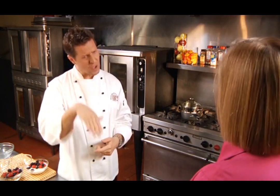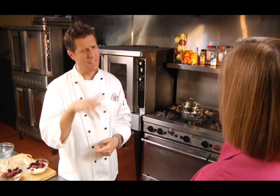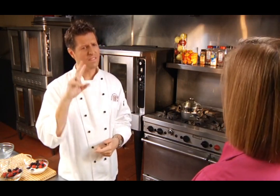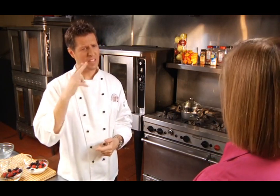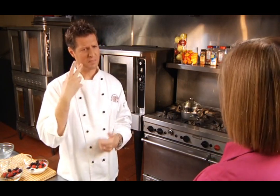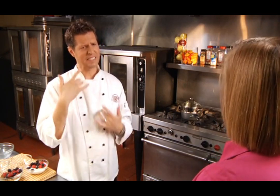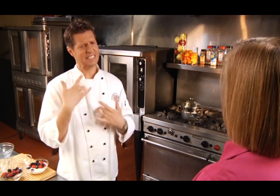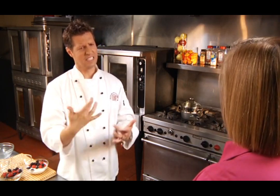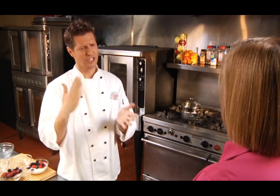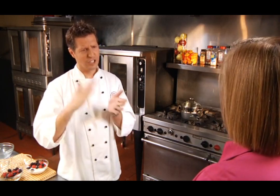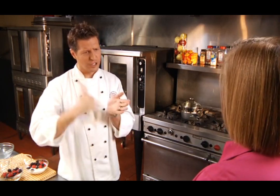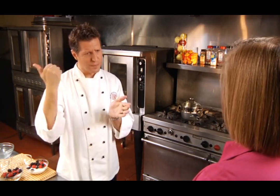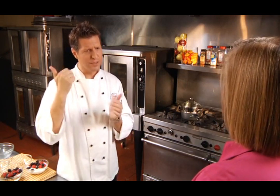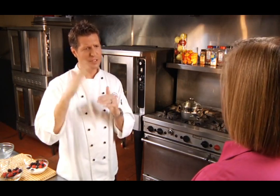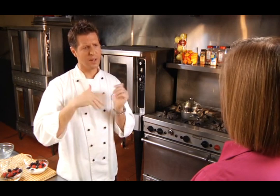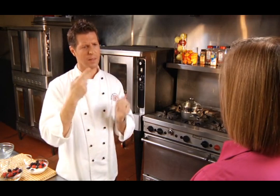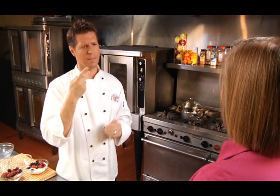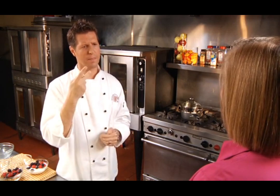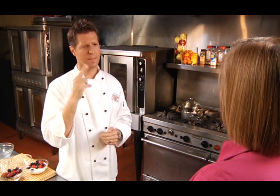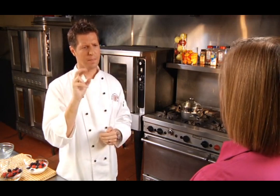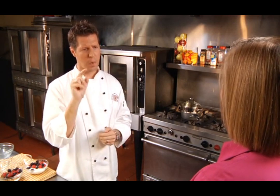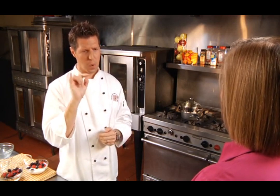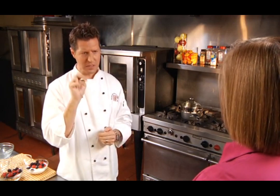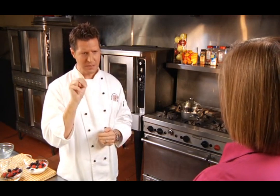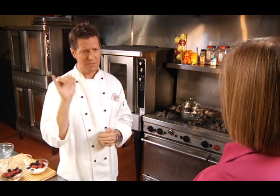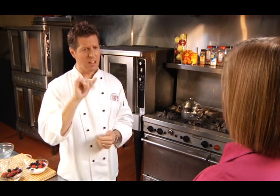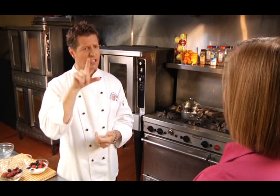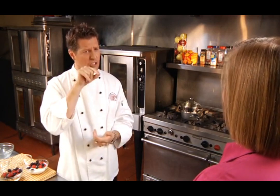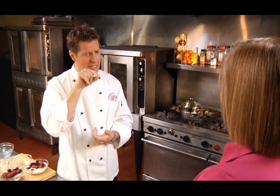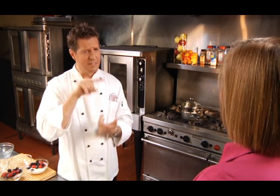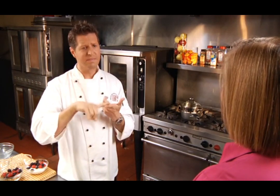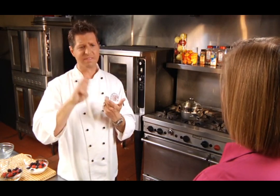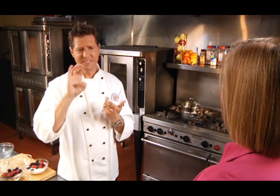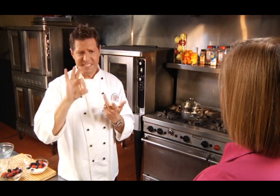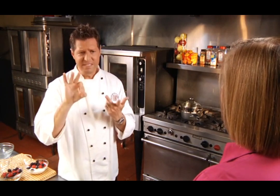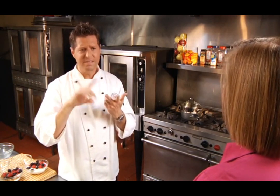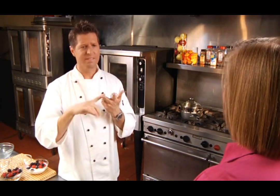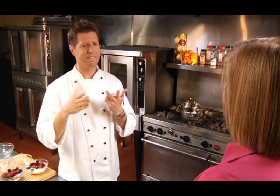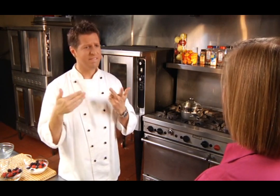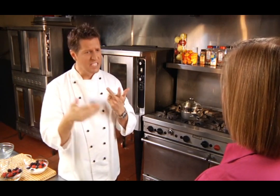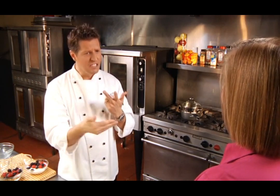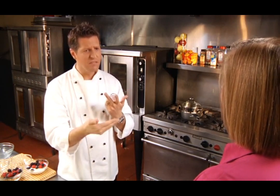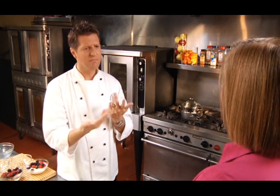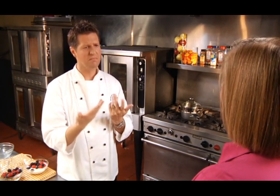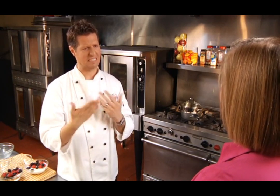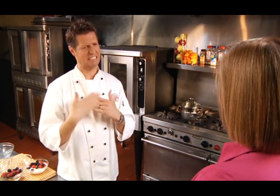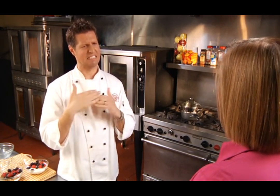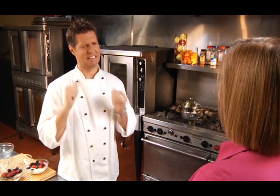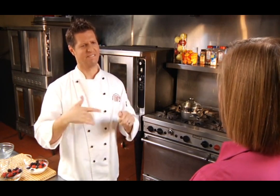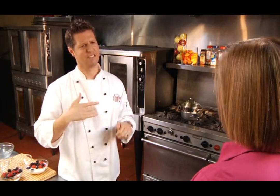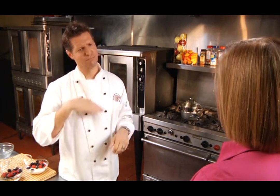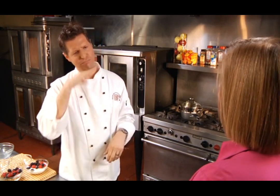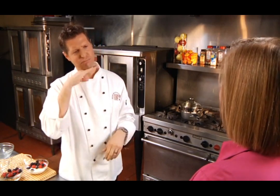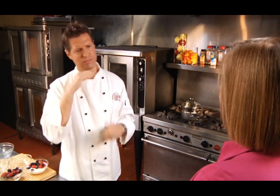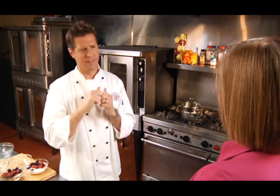As you know, vegetables are usually cheaper than protein like chicken, beef, or fish. So you can really fill up